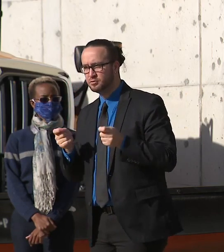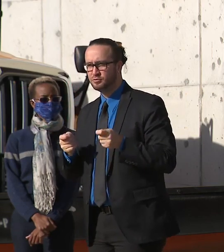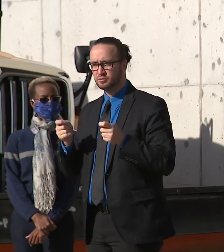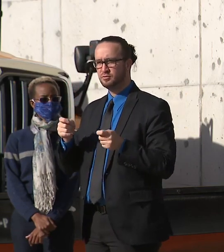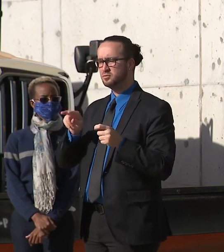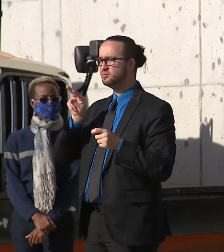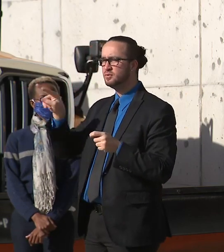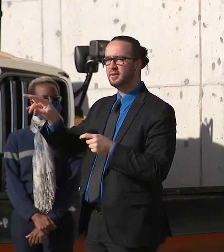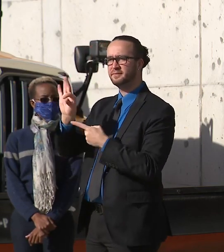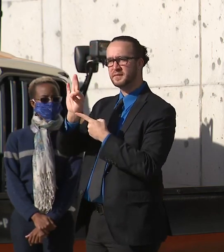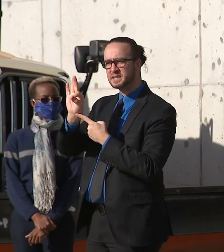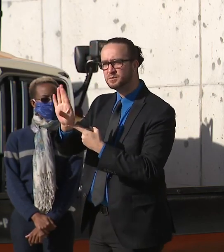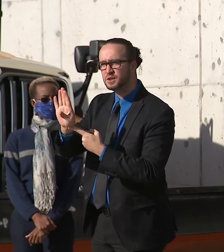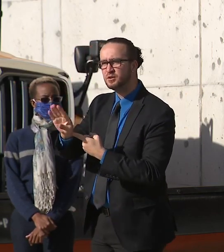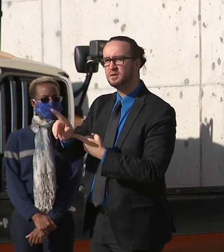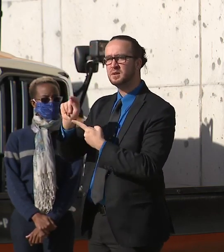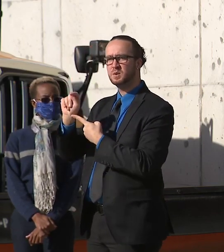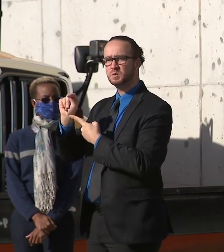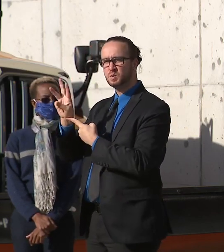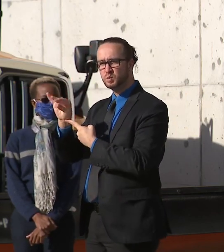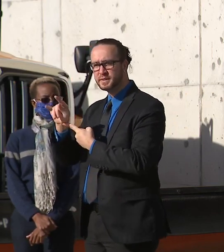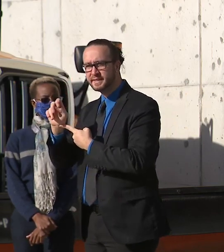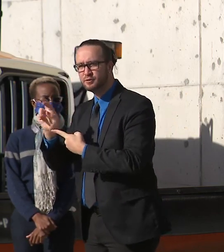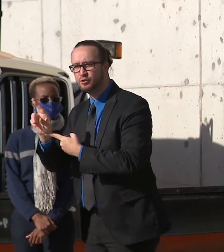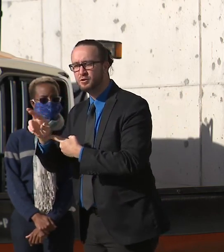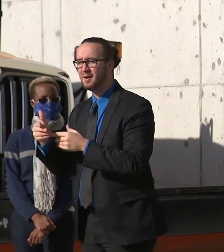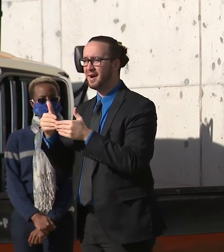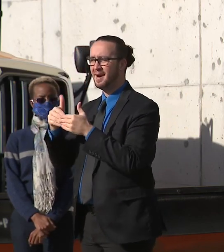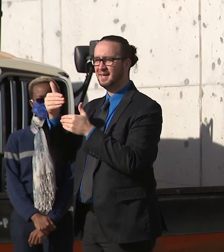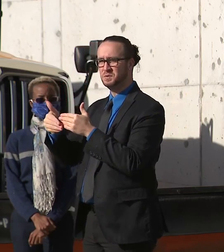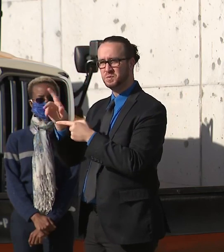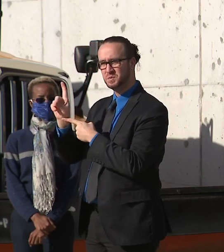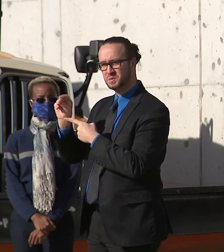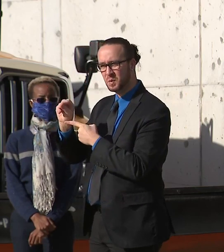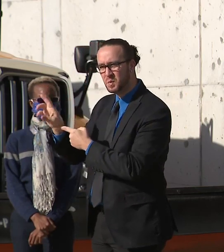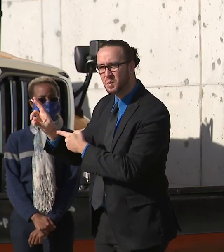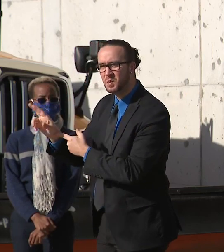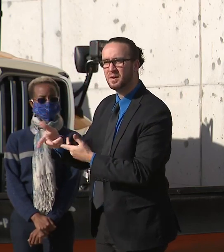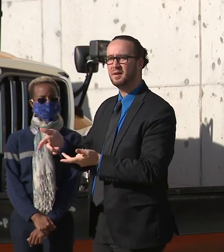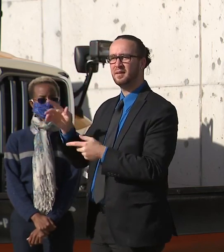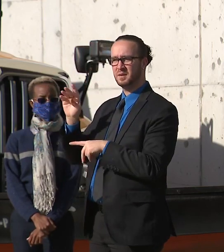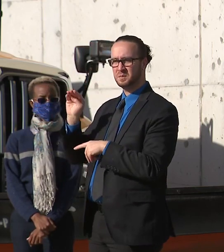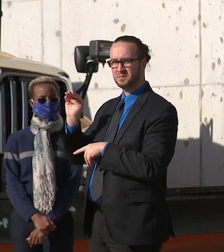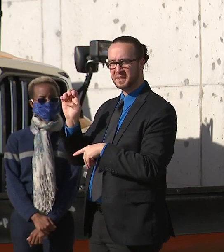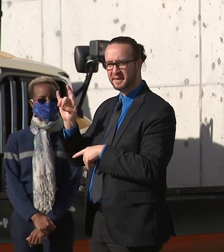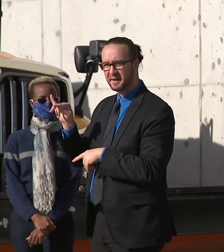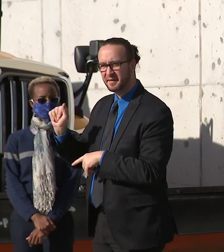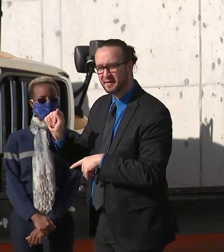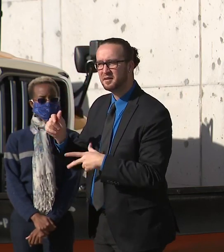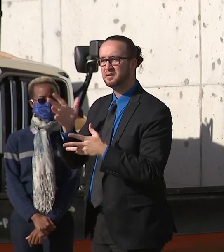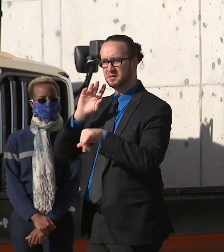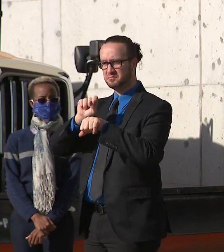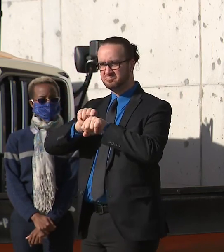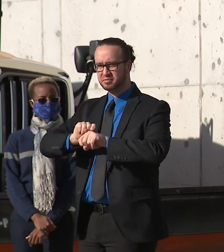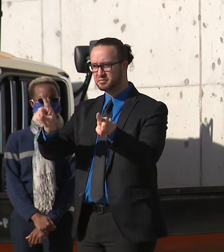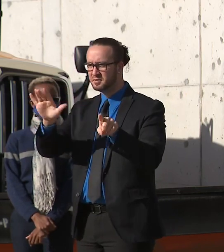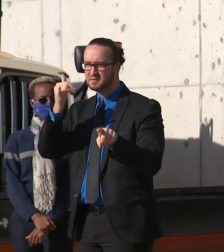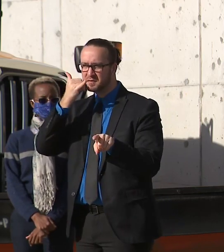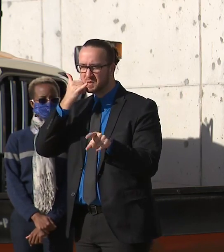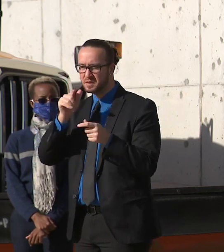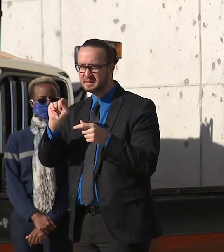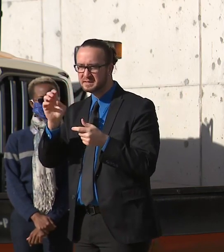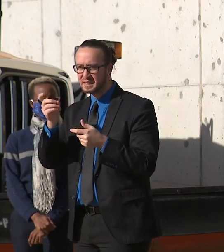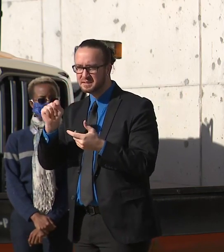DPW's website, you will get updates on your mobile phone as well. Remember, if you see water bubbling up and freezing on the street,